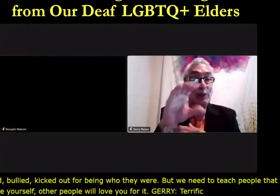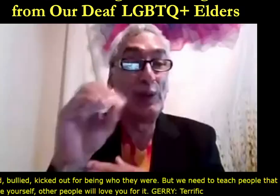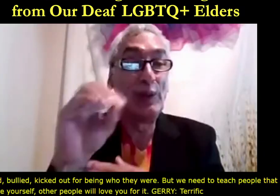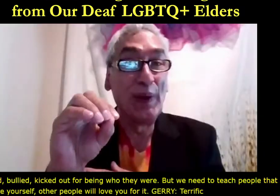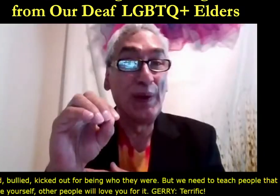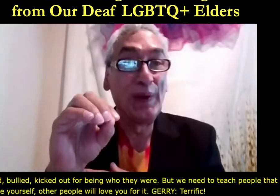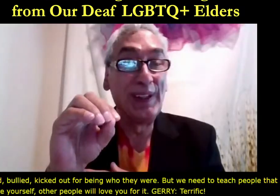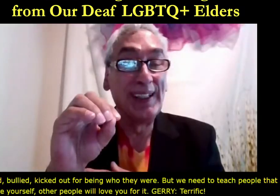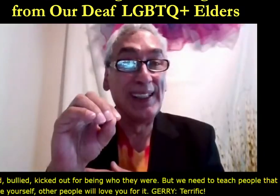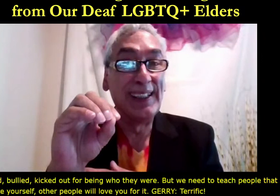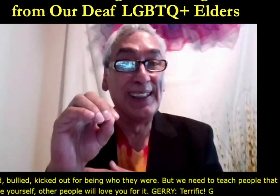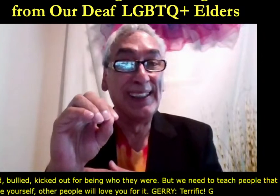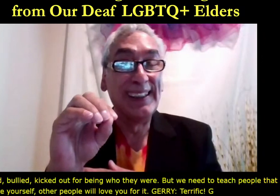that's we're going to learn from coco